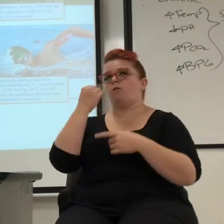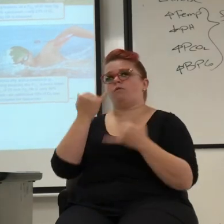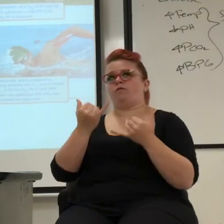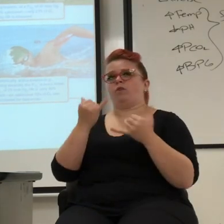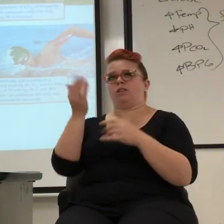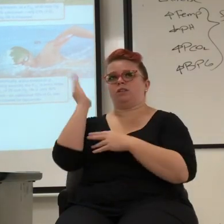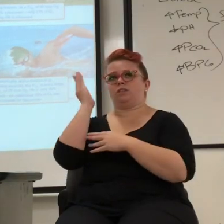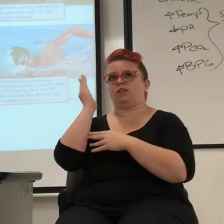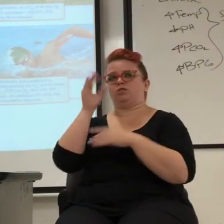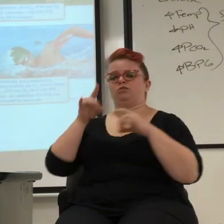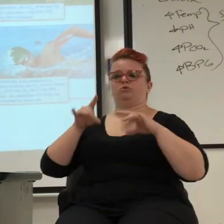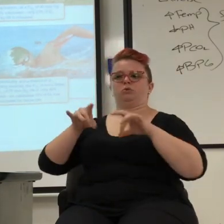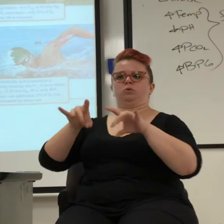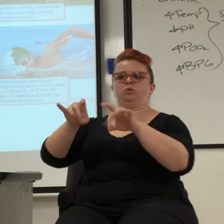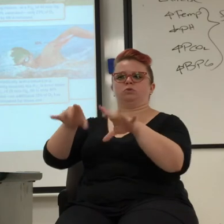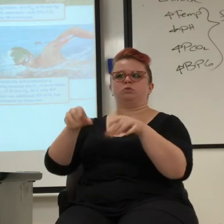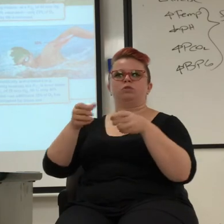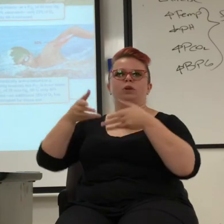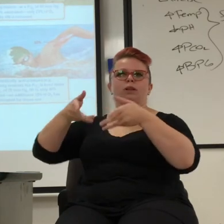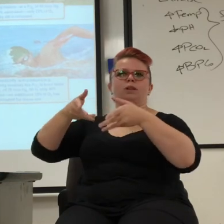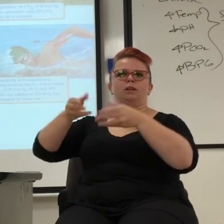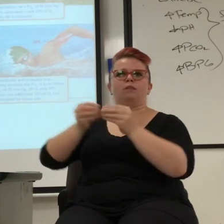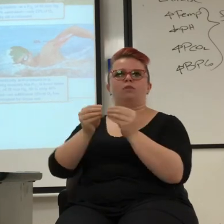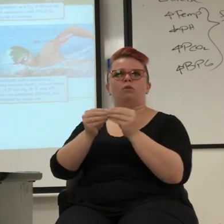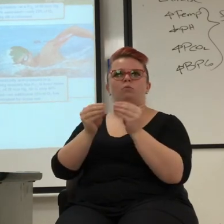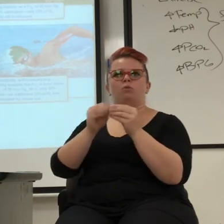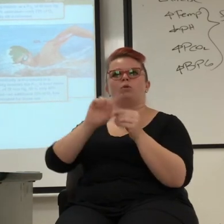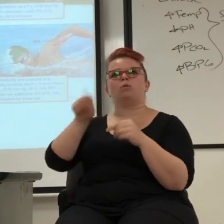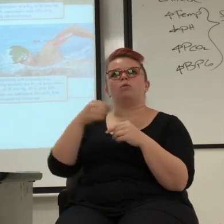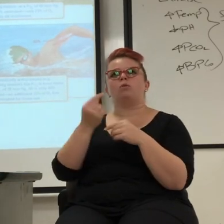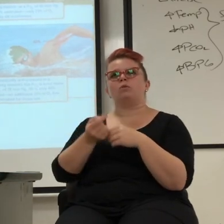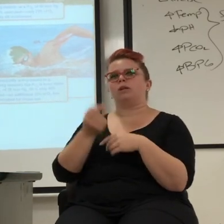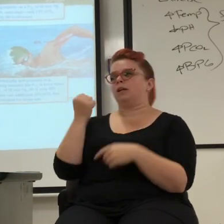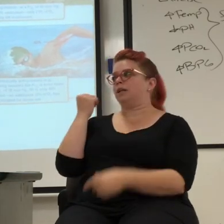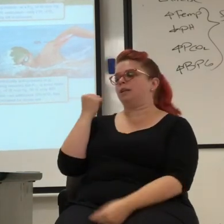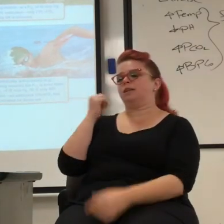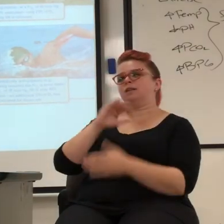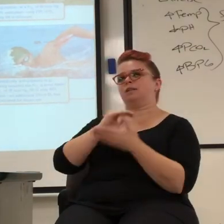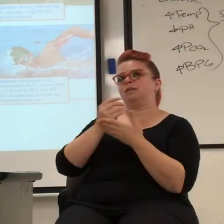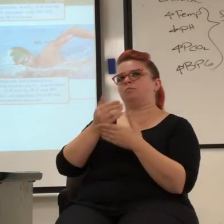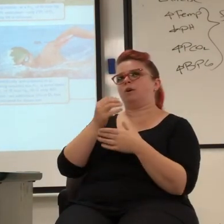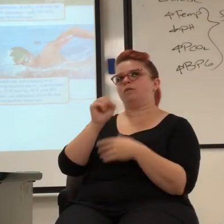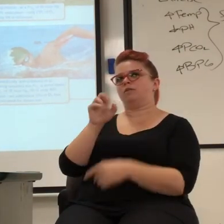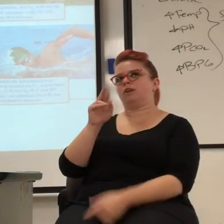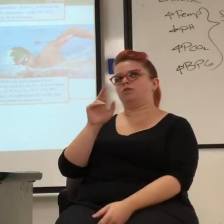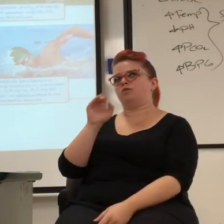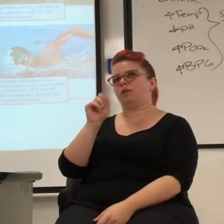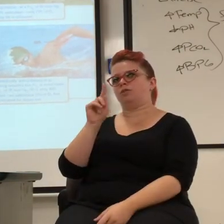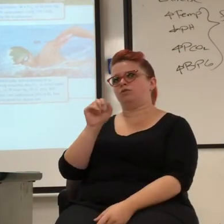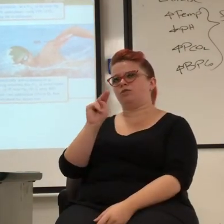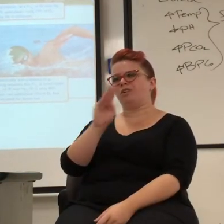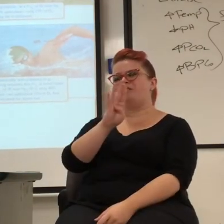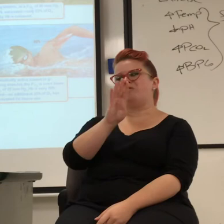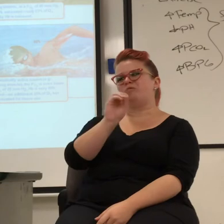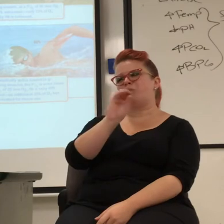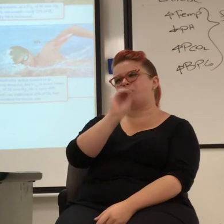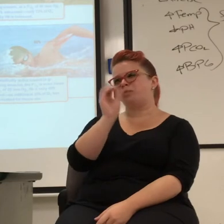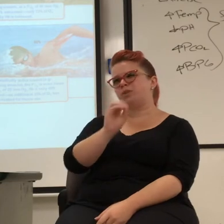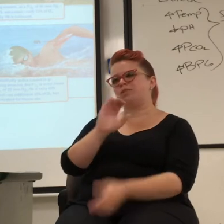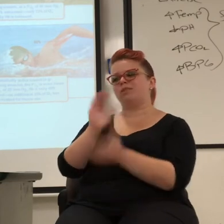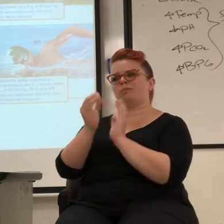you're dropping off more, right? You're only this much saturated, okay, about 40% as opposed